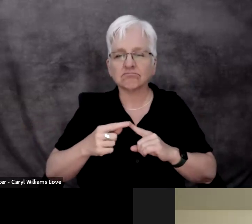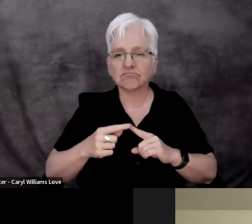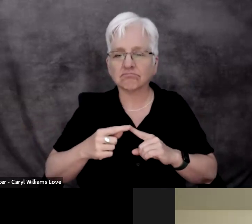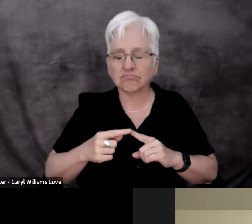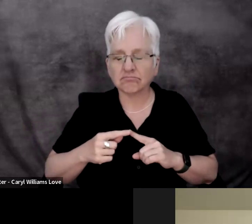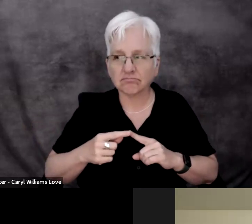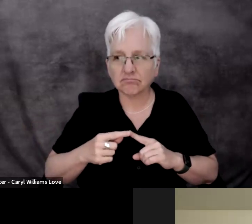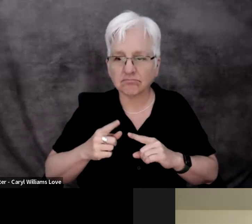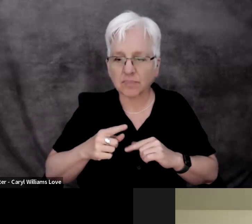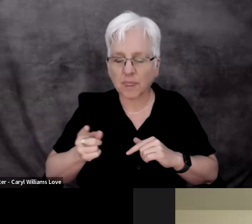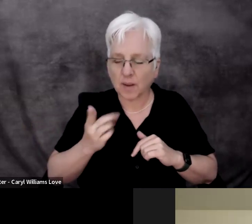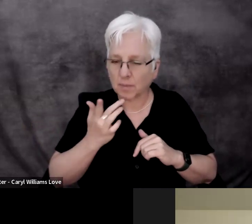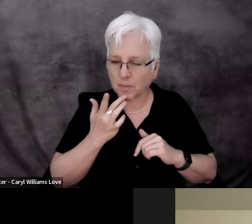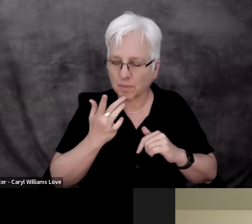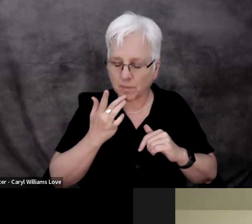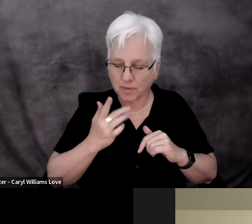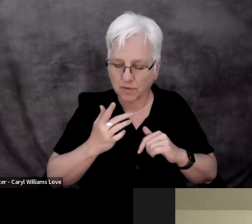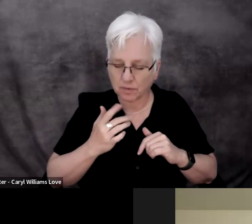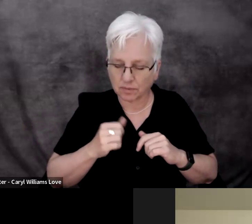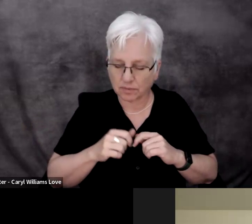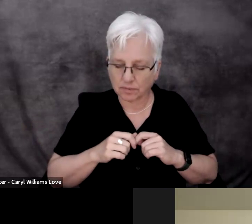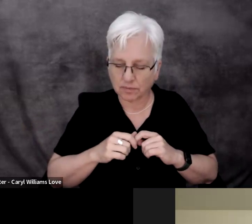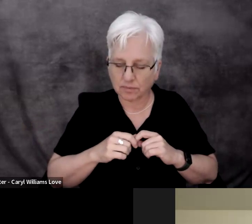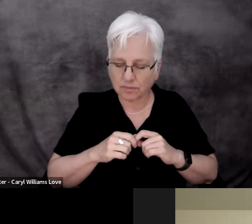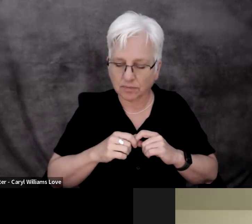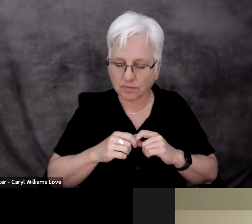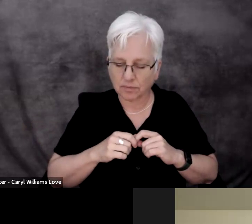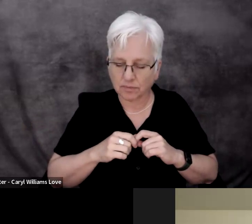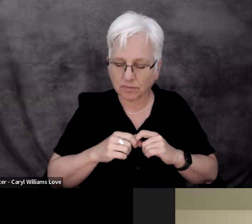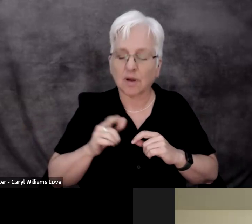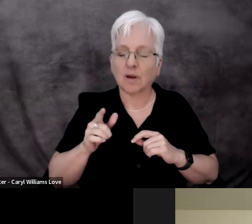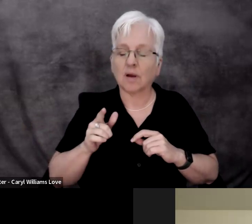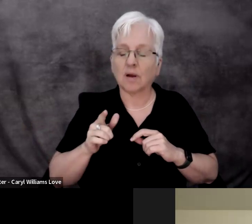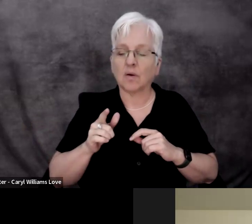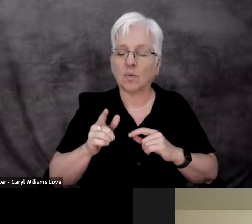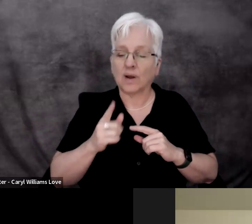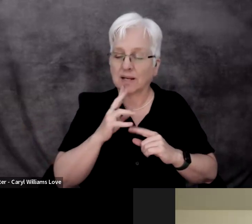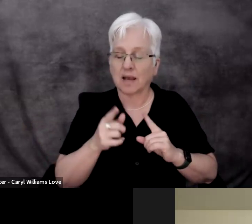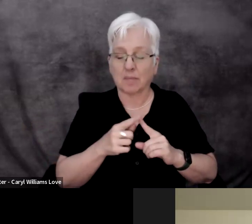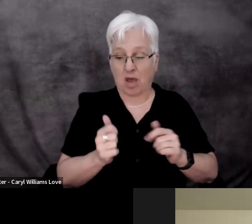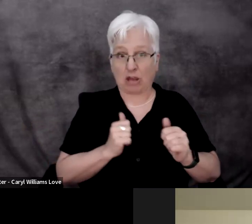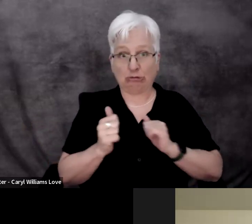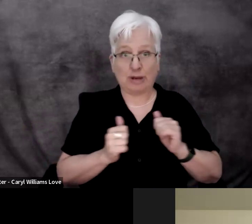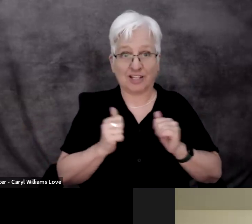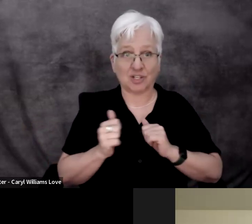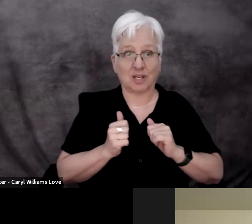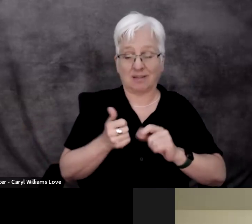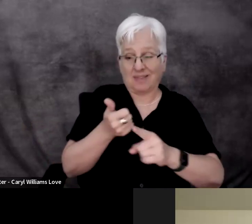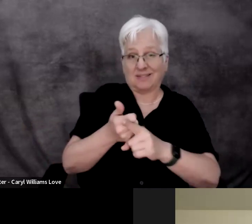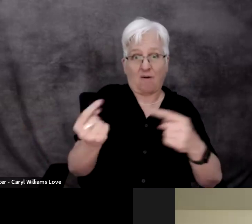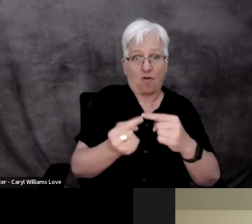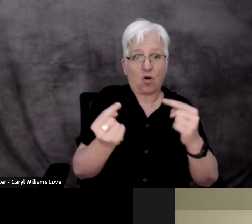home, into traffic or bodies of water. So that's the kind of aggression I'm talking about. So when you think of that, you know, the parent